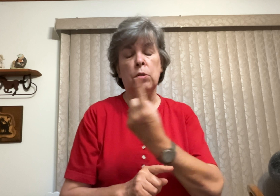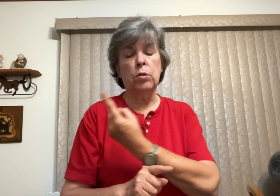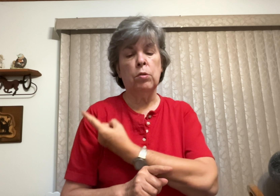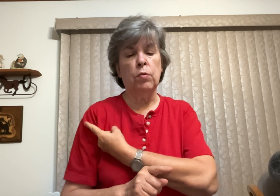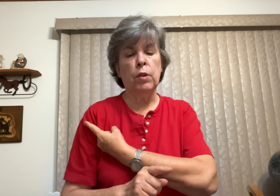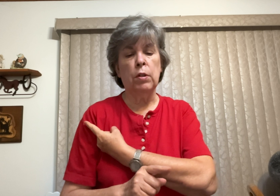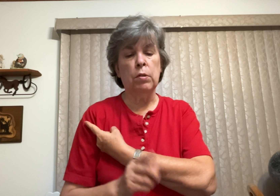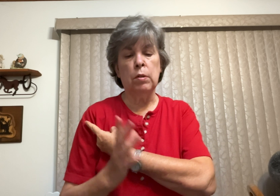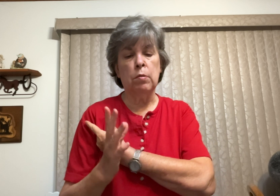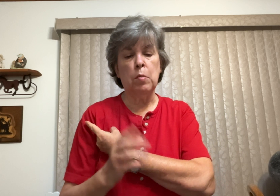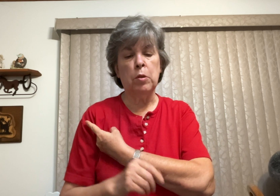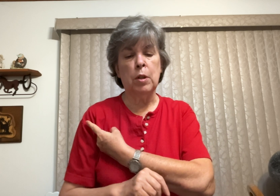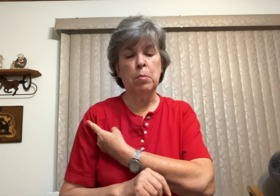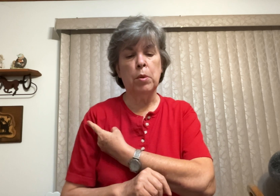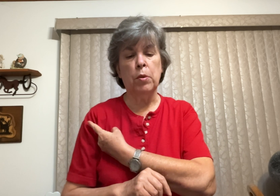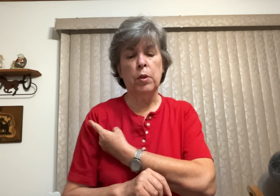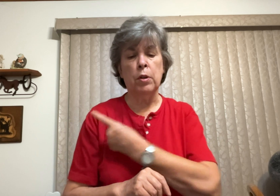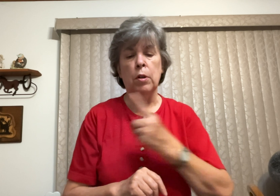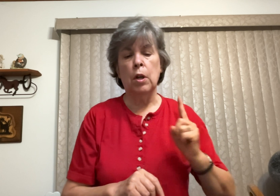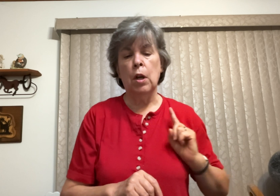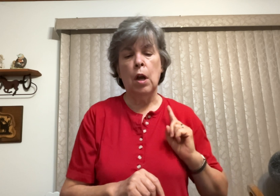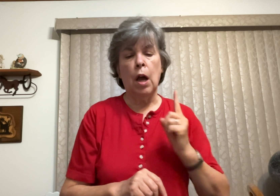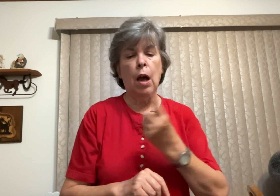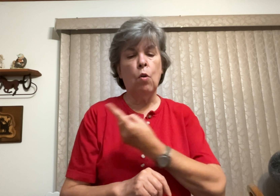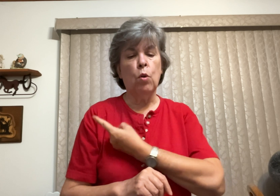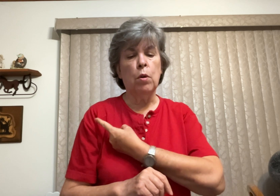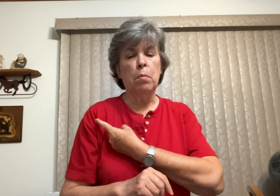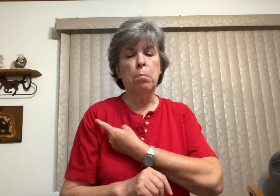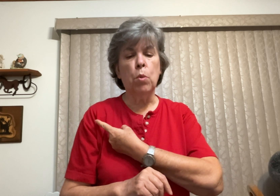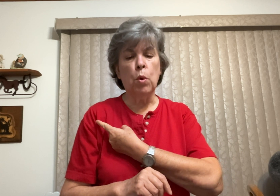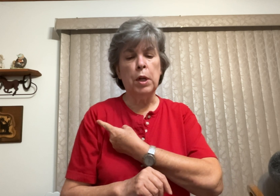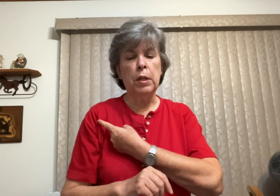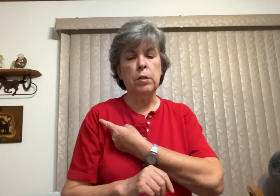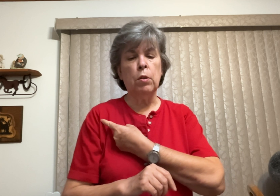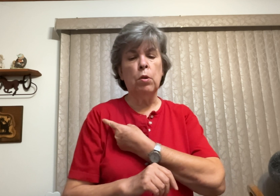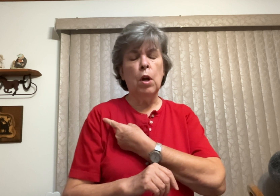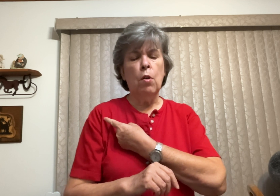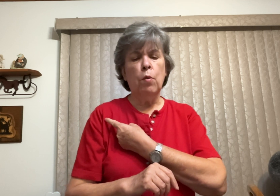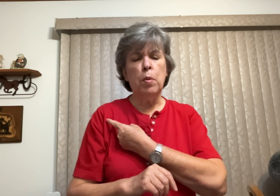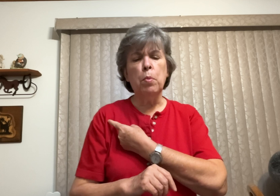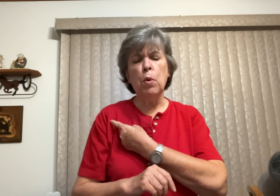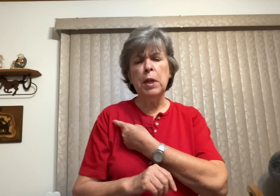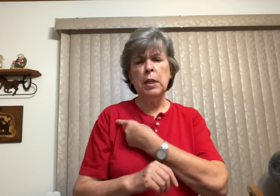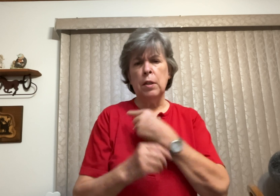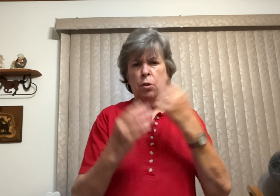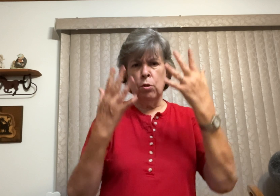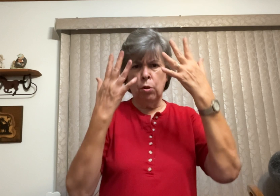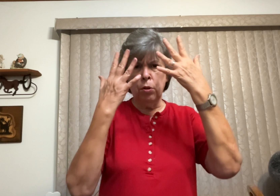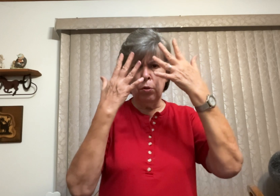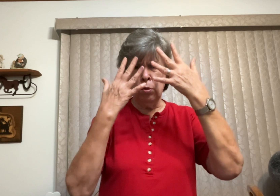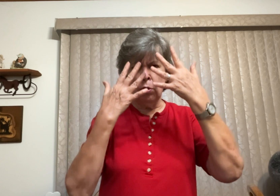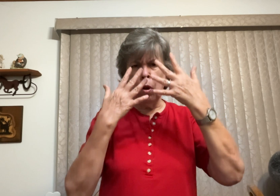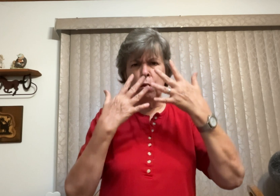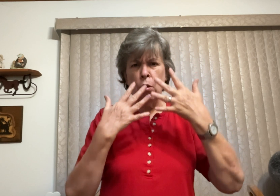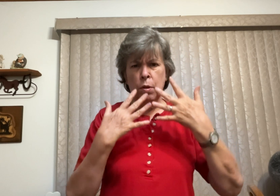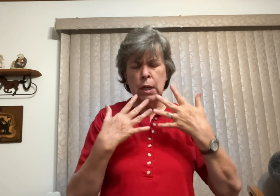do the finger to represent both there. Our mourning. So with mourning, you could do sorrow